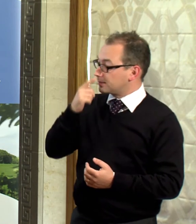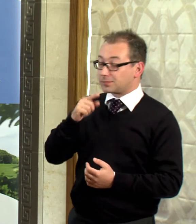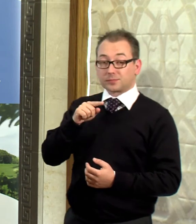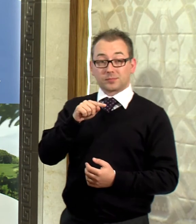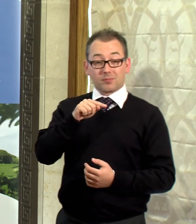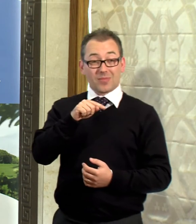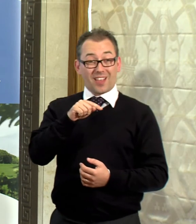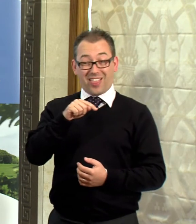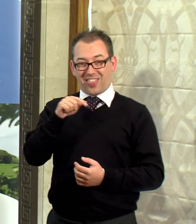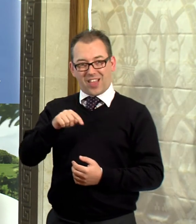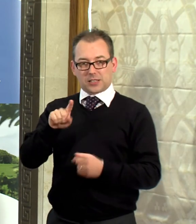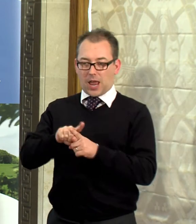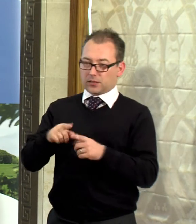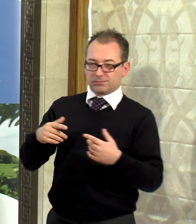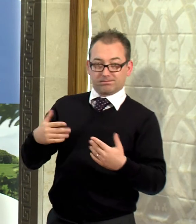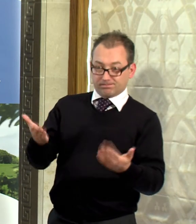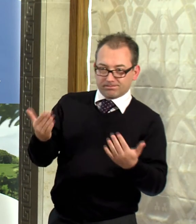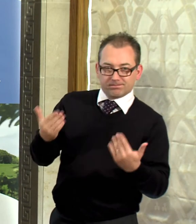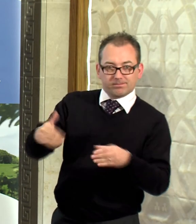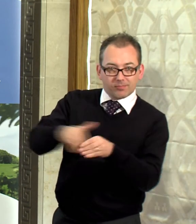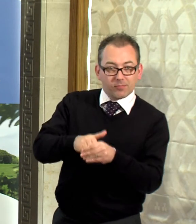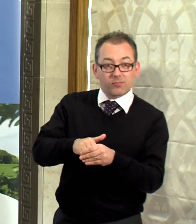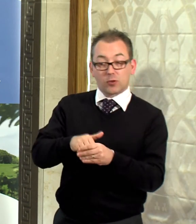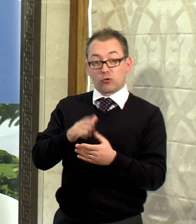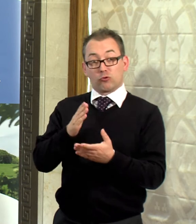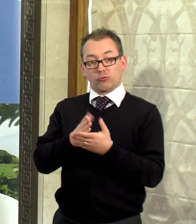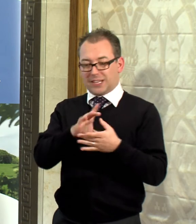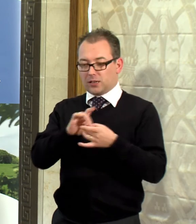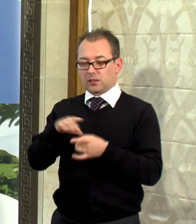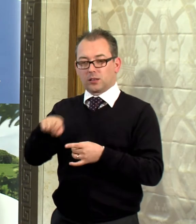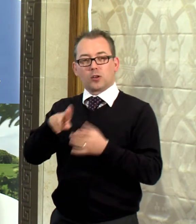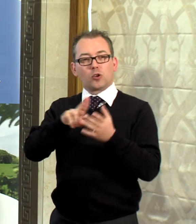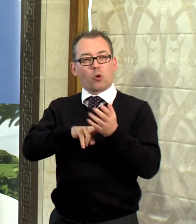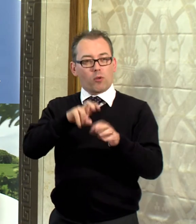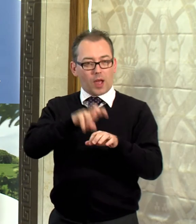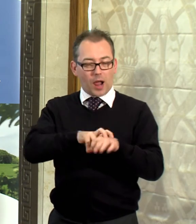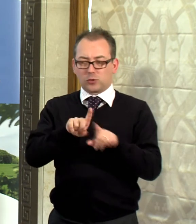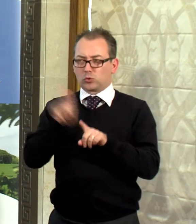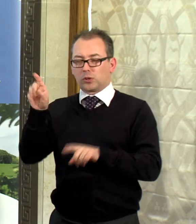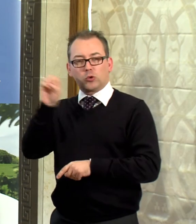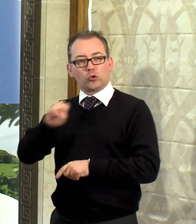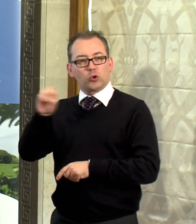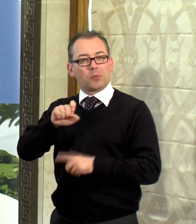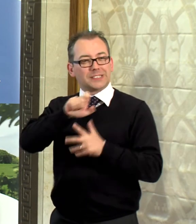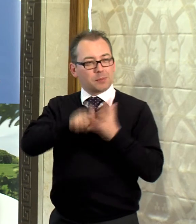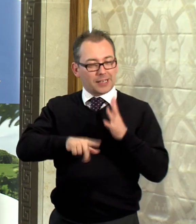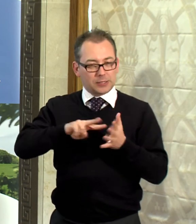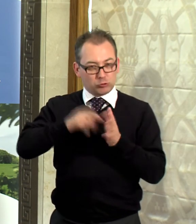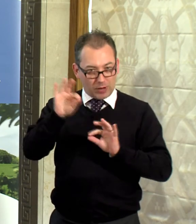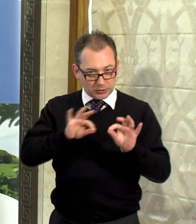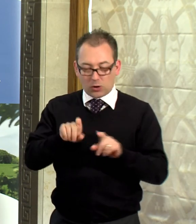This call to action responds to the Northern Ireland and EU disability strategies, and the